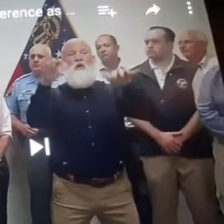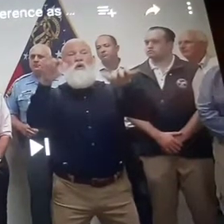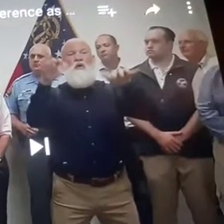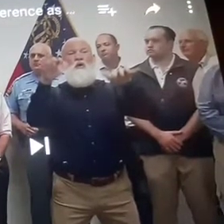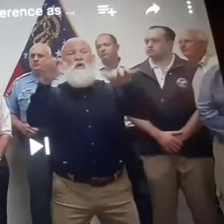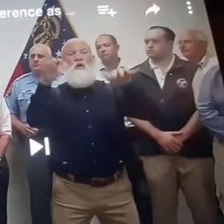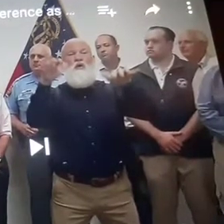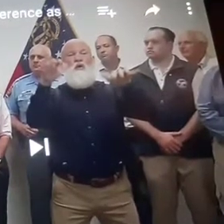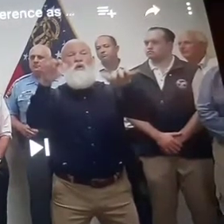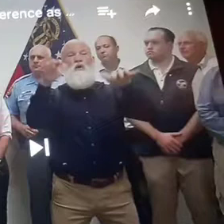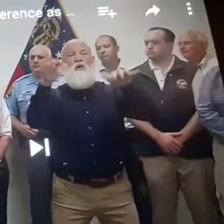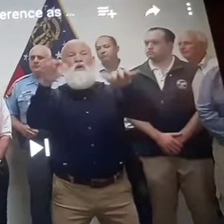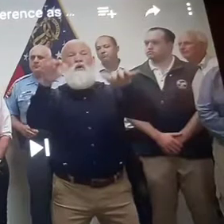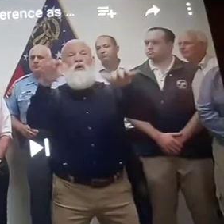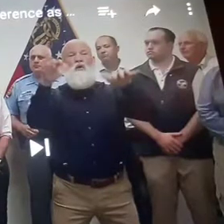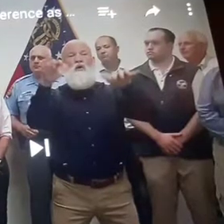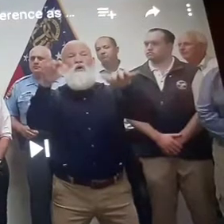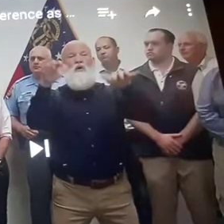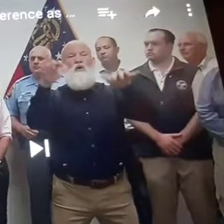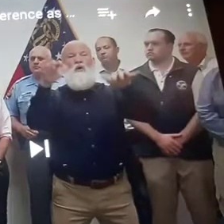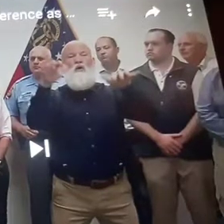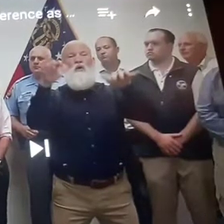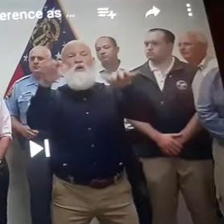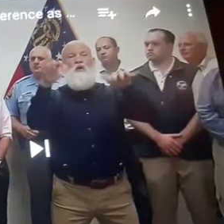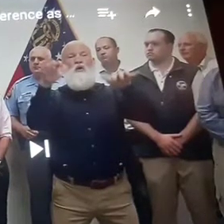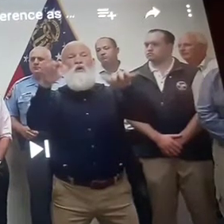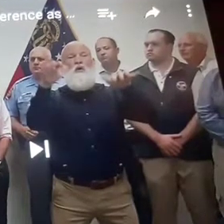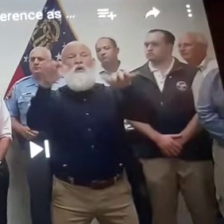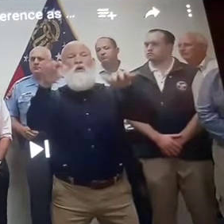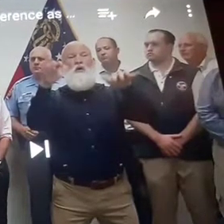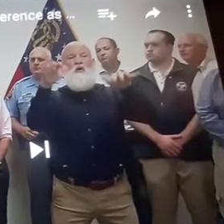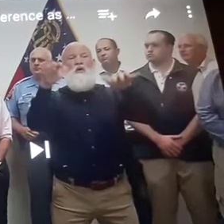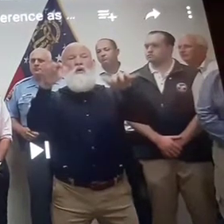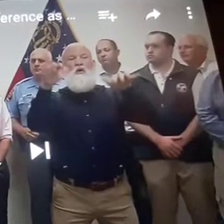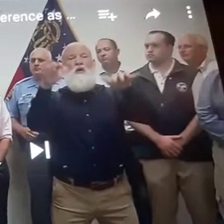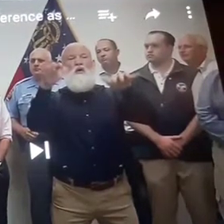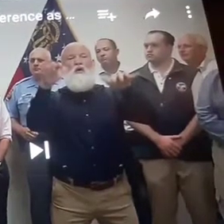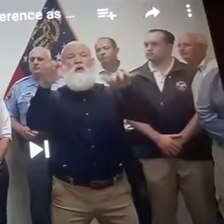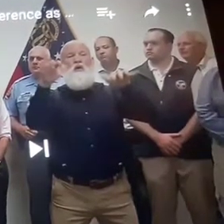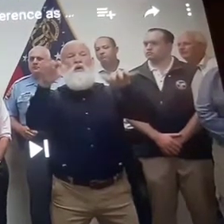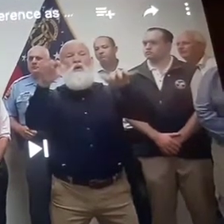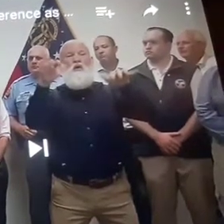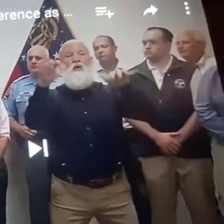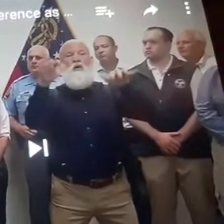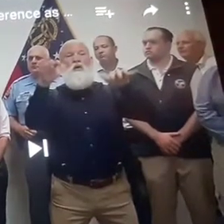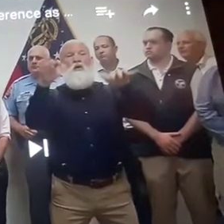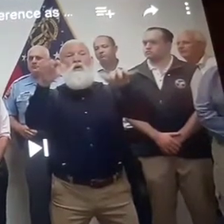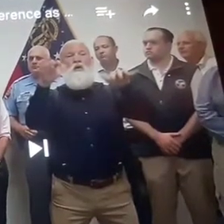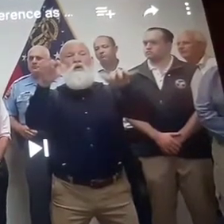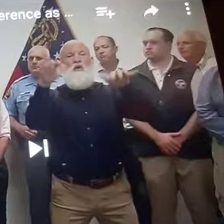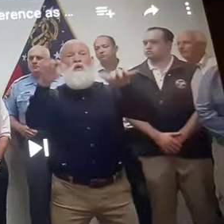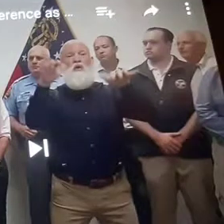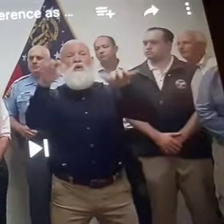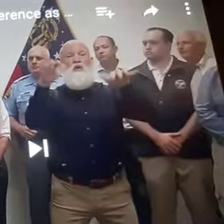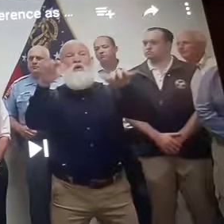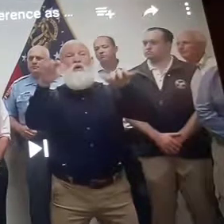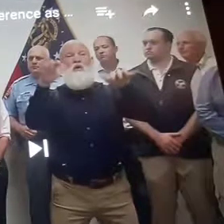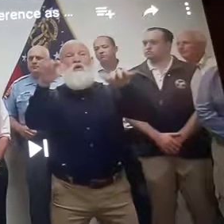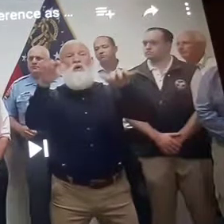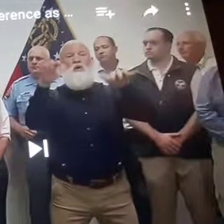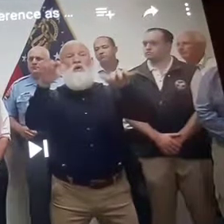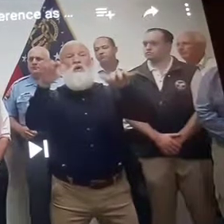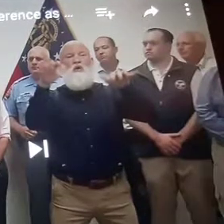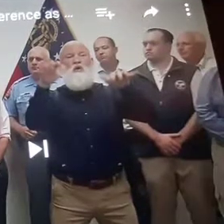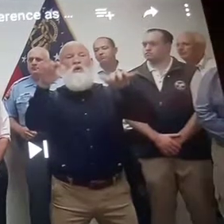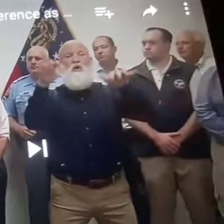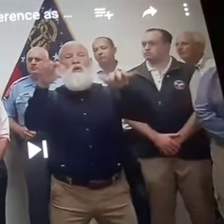self-serving. You know, the almighty dollar. Money can make people do, especially evil people, do just about anything. We